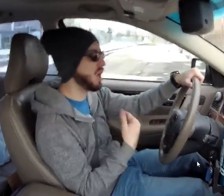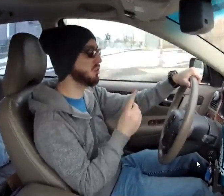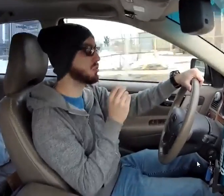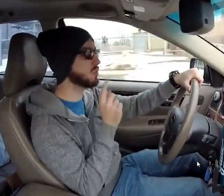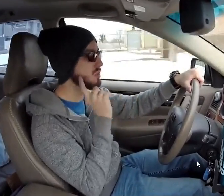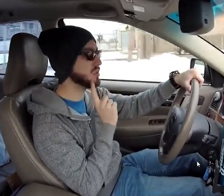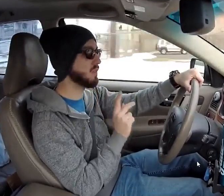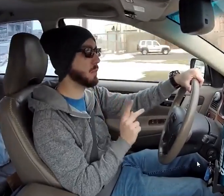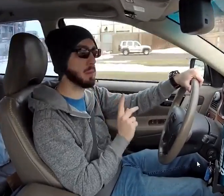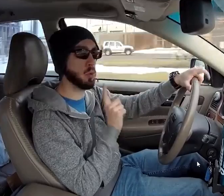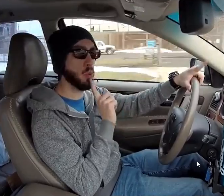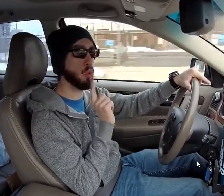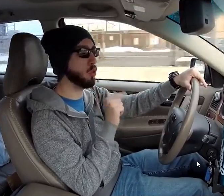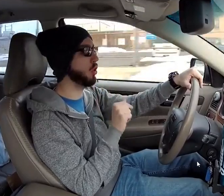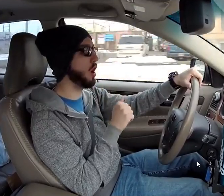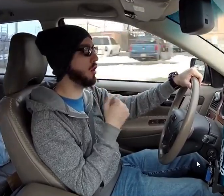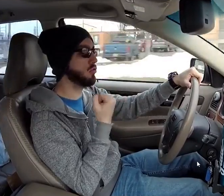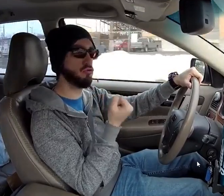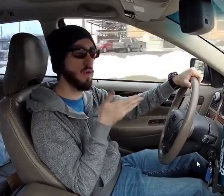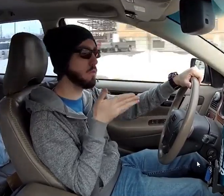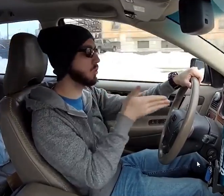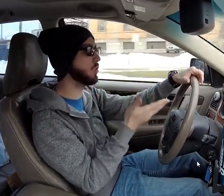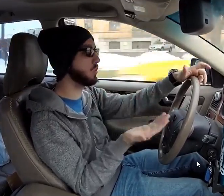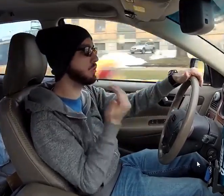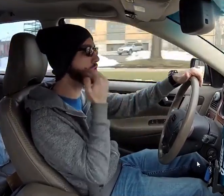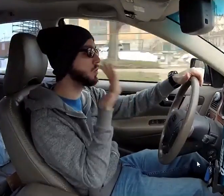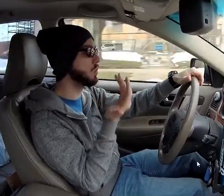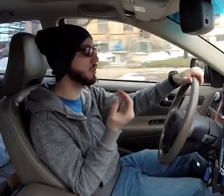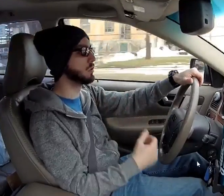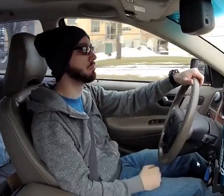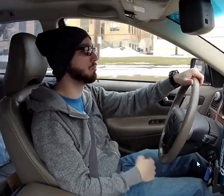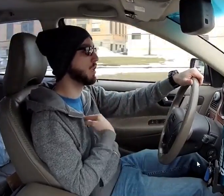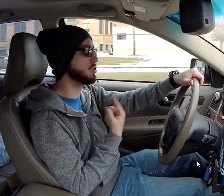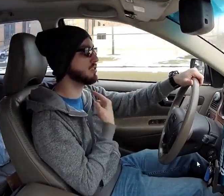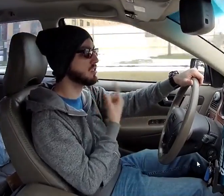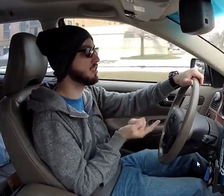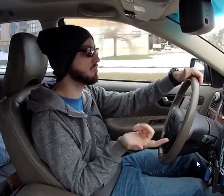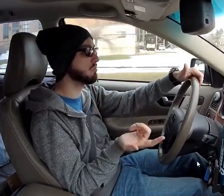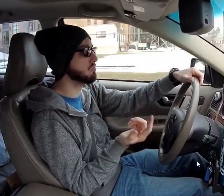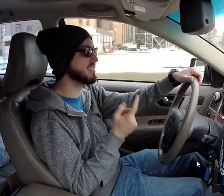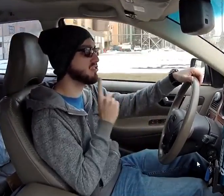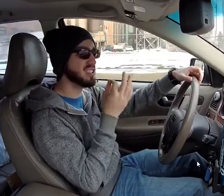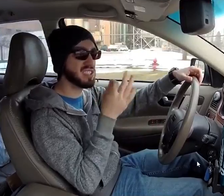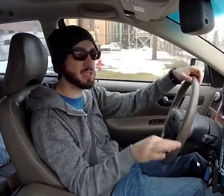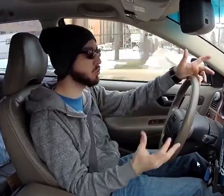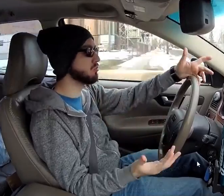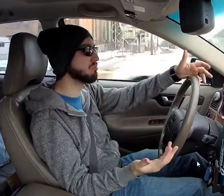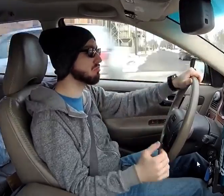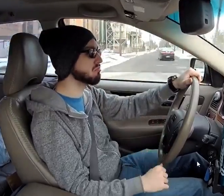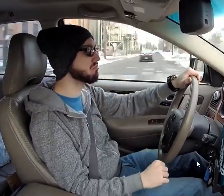So a lot of people ask me, how do deaf people order at a drive-thru for a restaurant like McDonald's or something? It's really